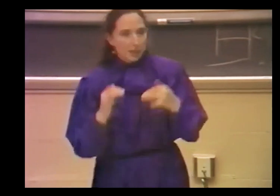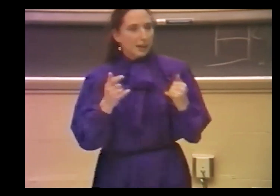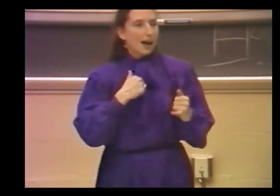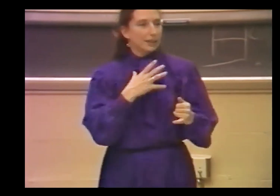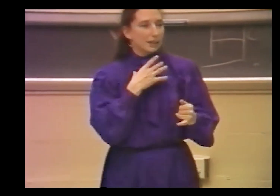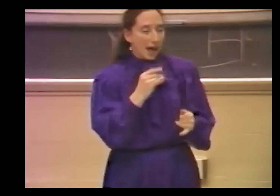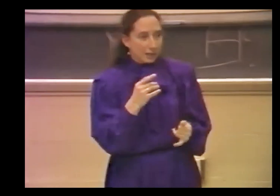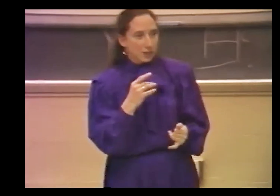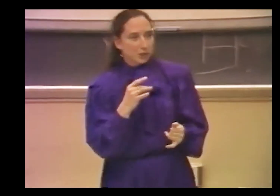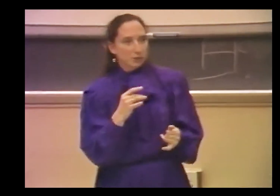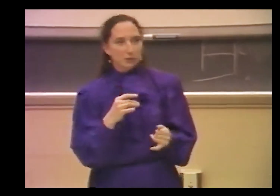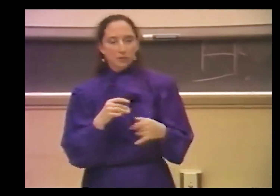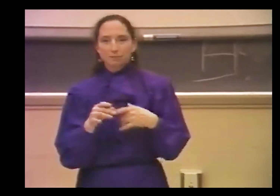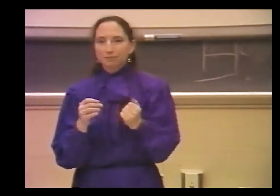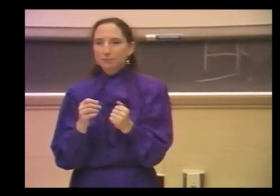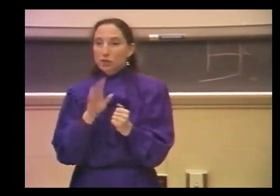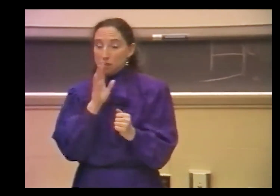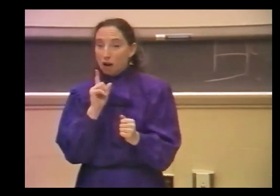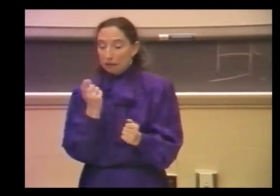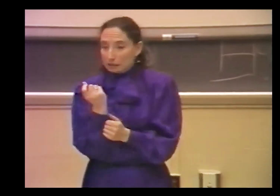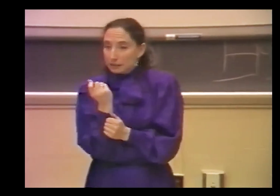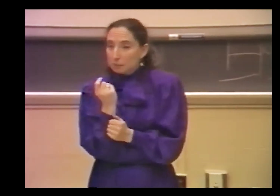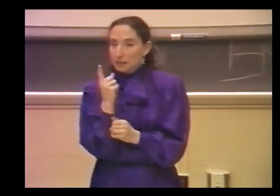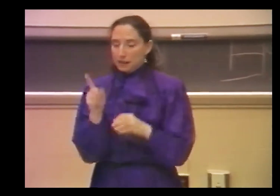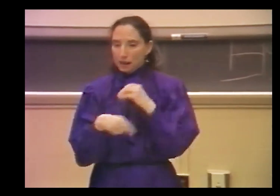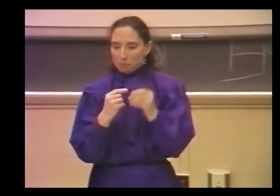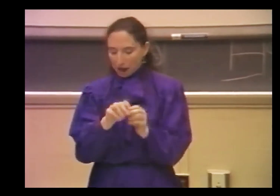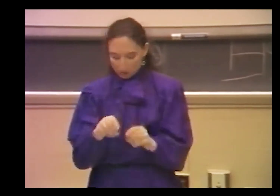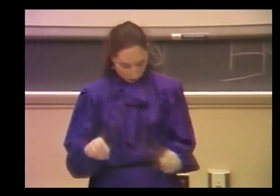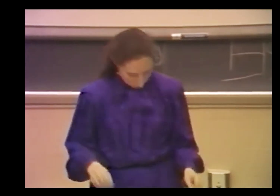Now I'd like to talk a little bit about